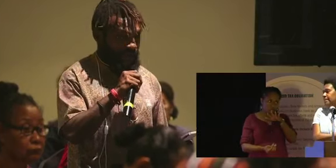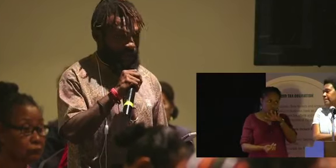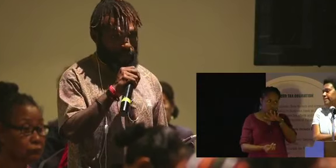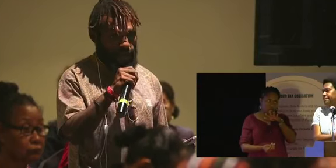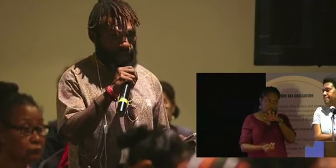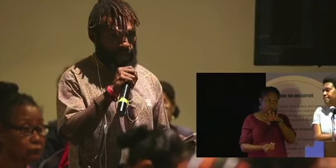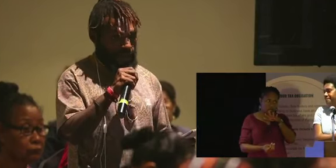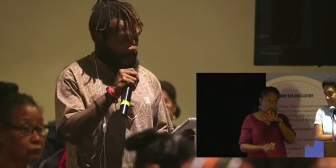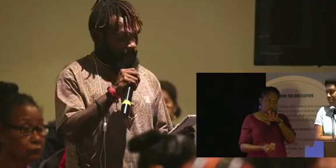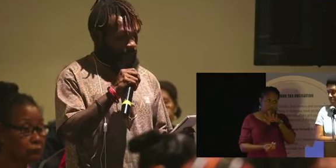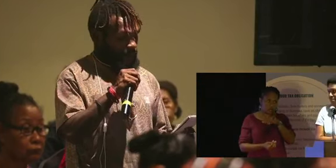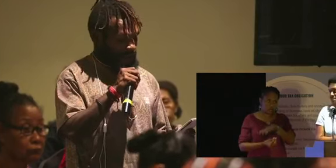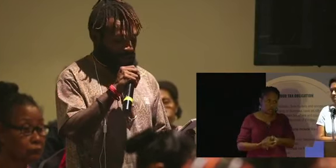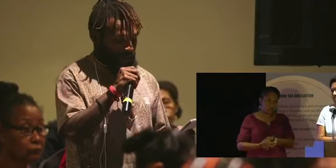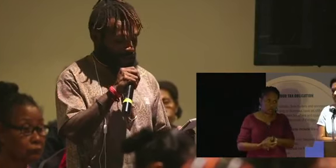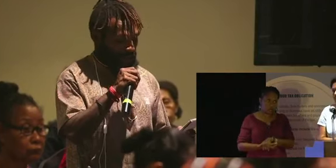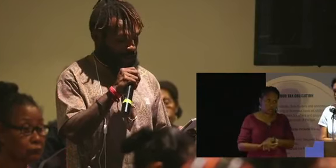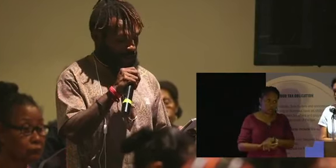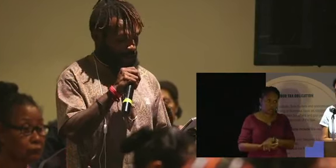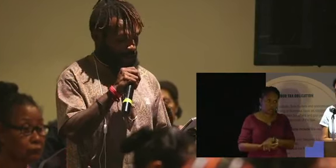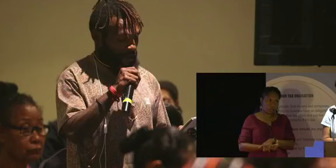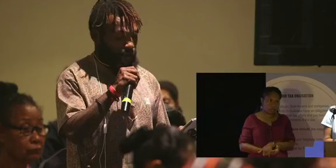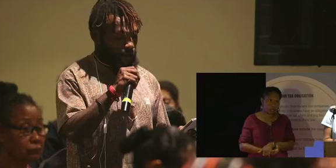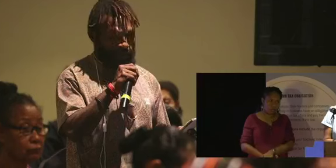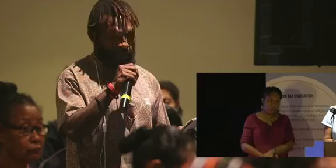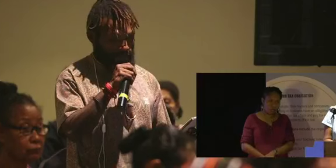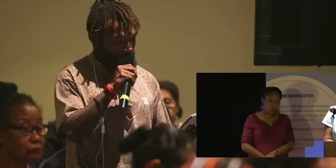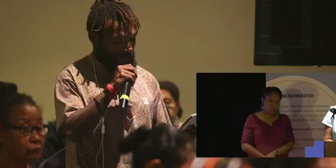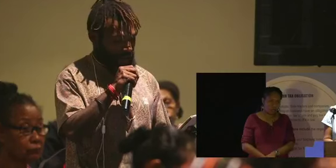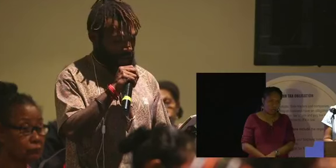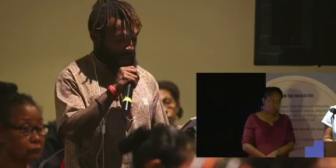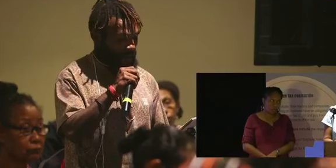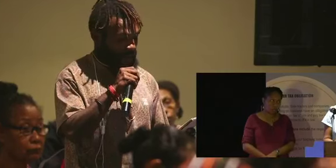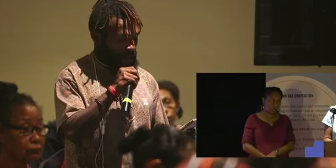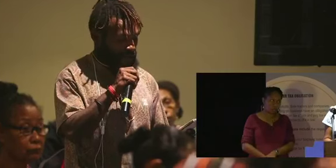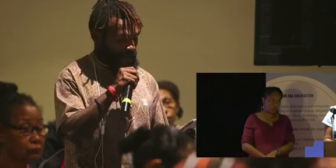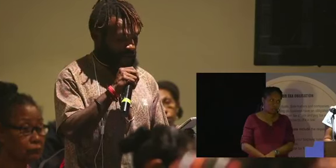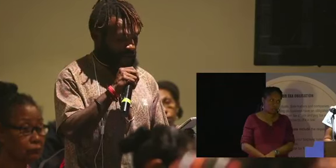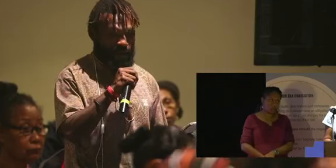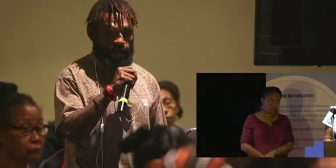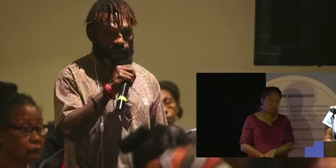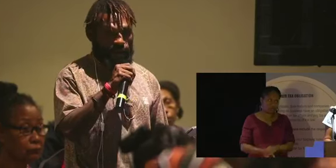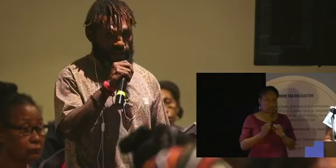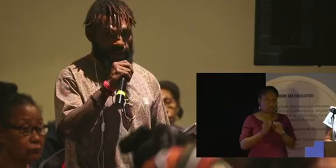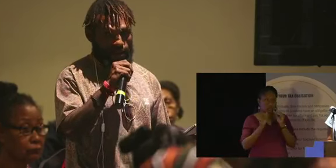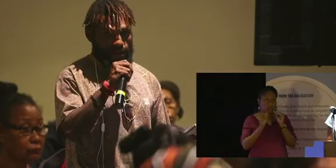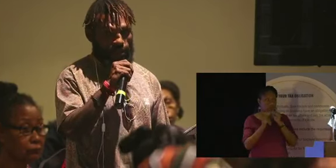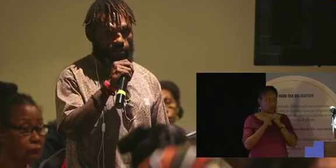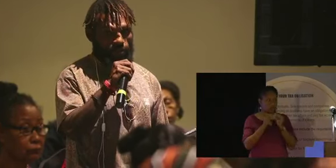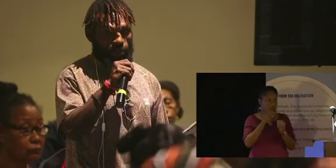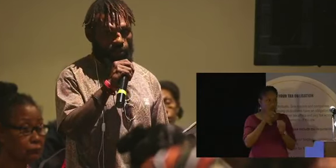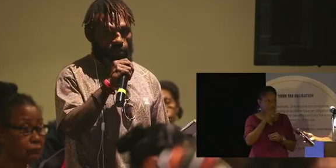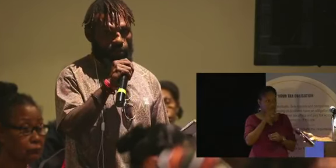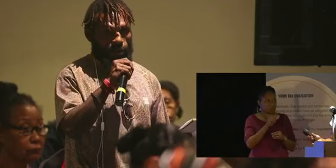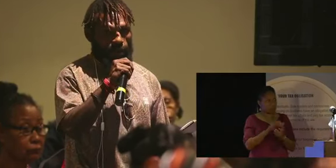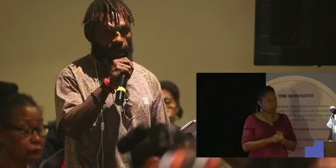la QR code there, may you guys put him into effective so that me can use him na make him